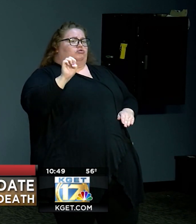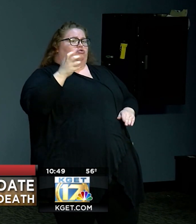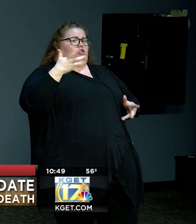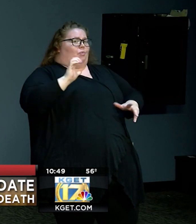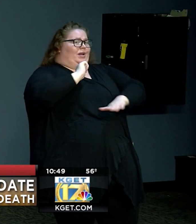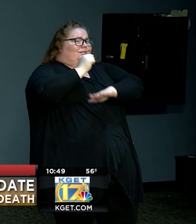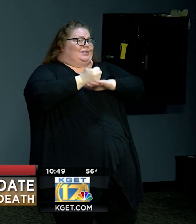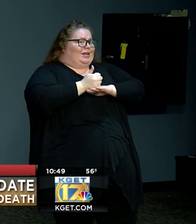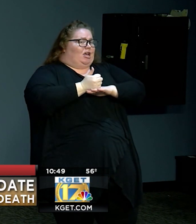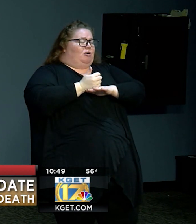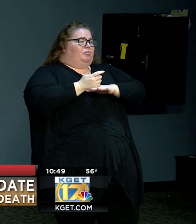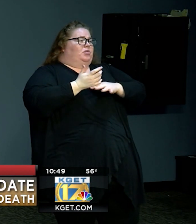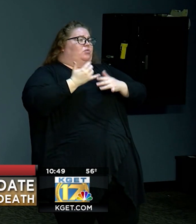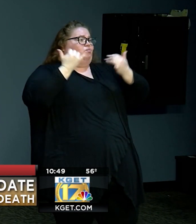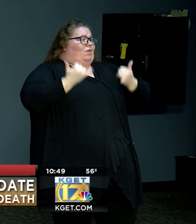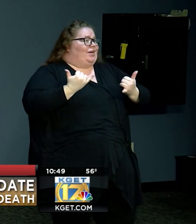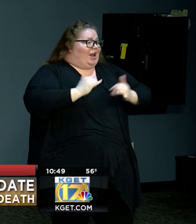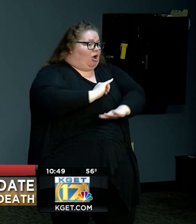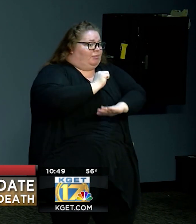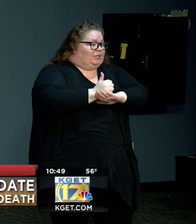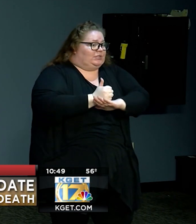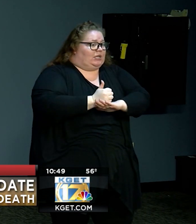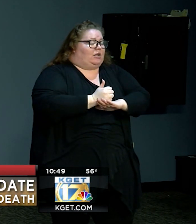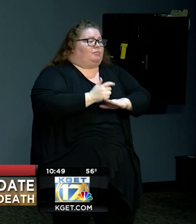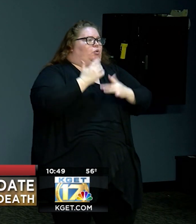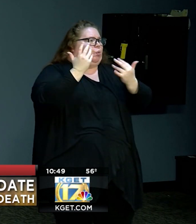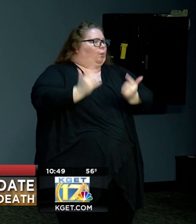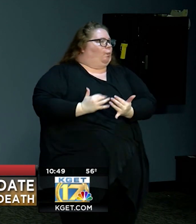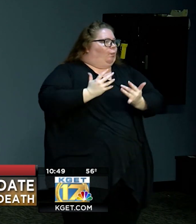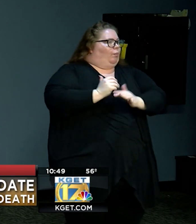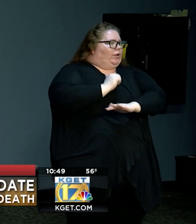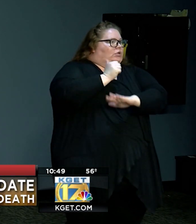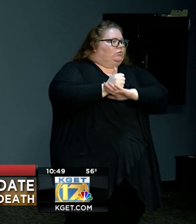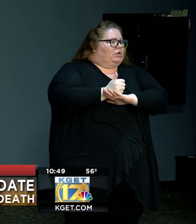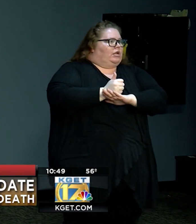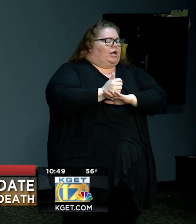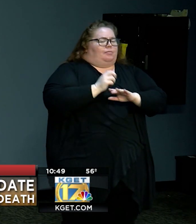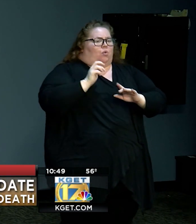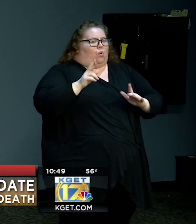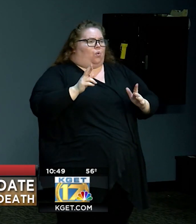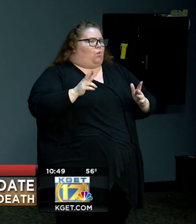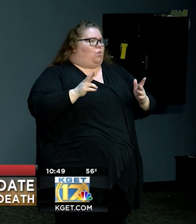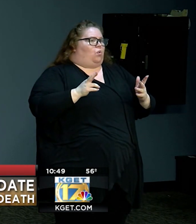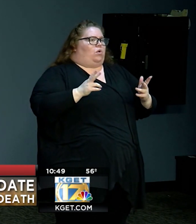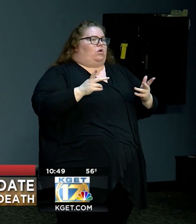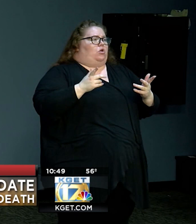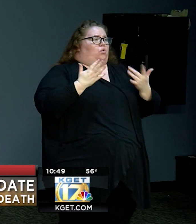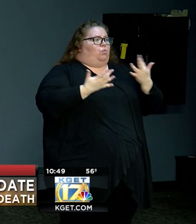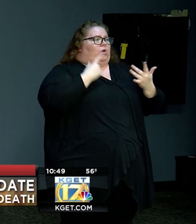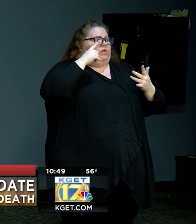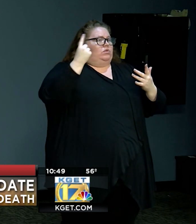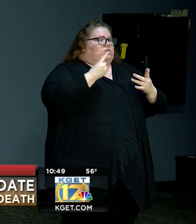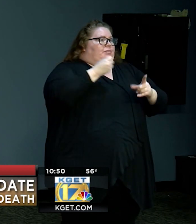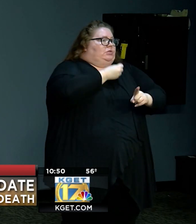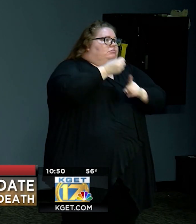Are you waiting to see if something happens and then the trigger goes off to set them up? I don't know if Matt, do you want to take that one?